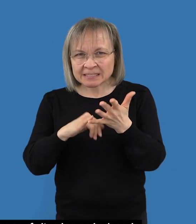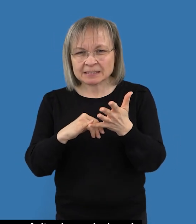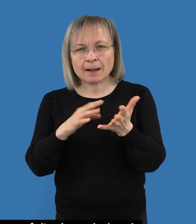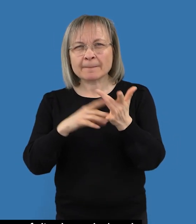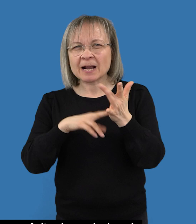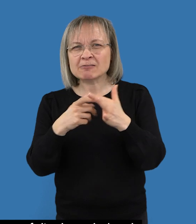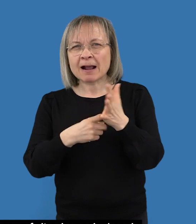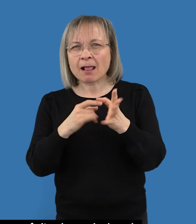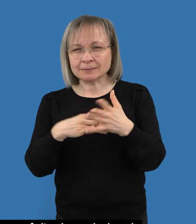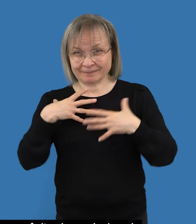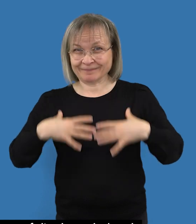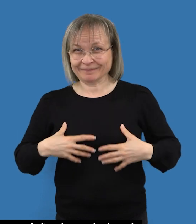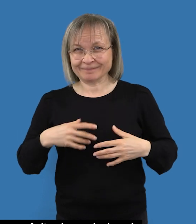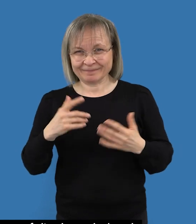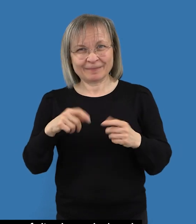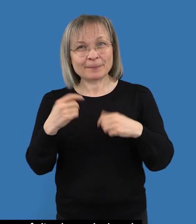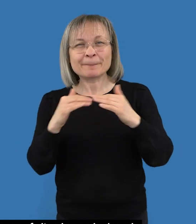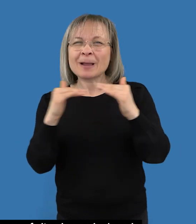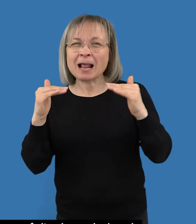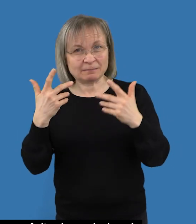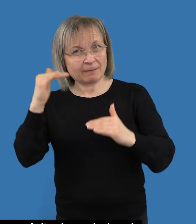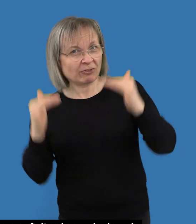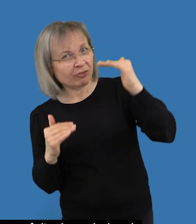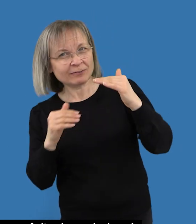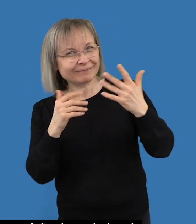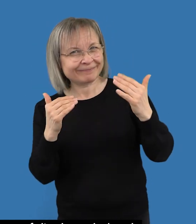An imbalance of vitamins and minerals.